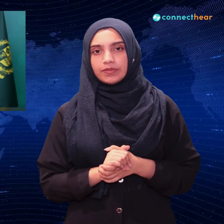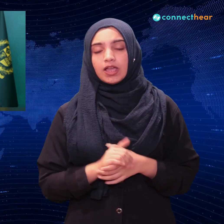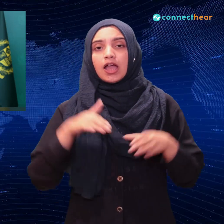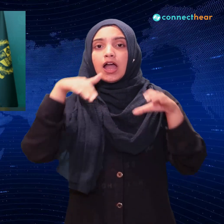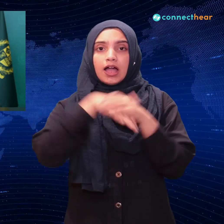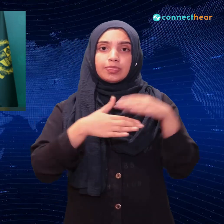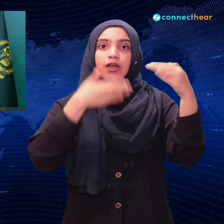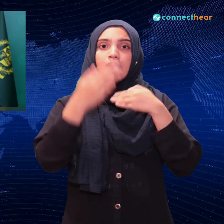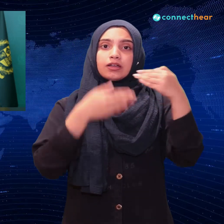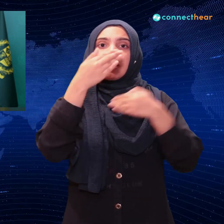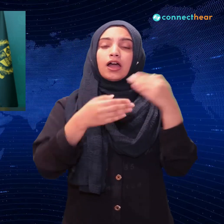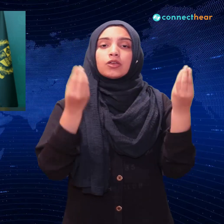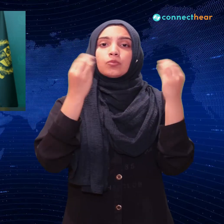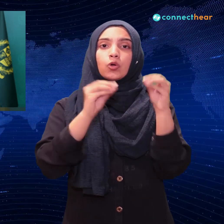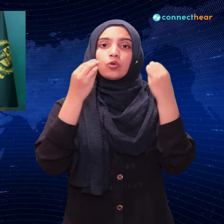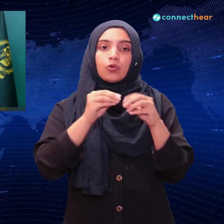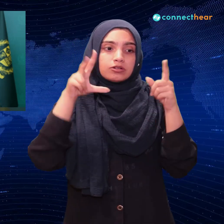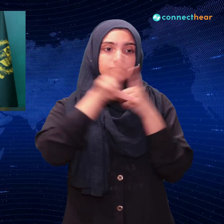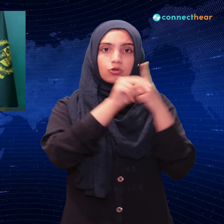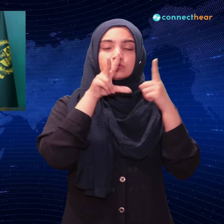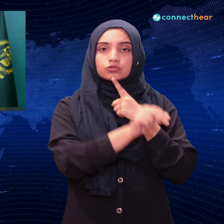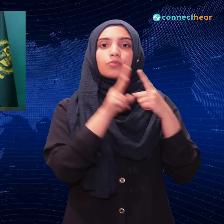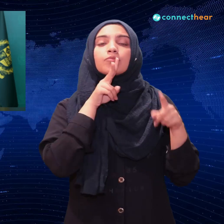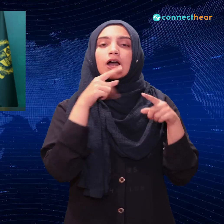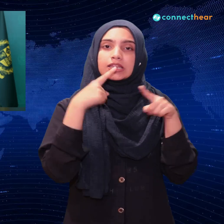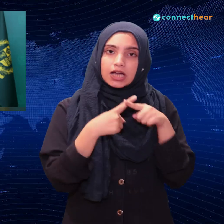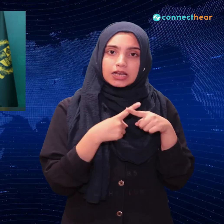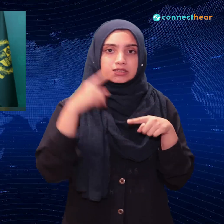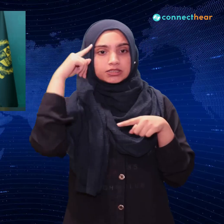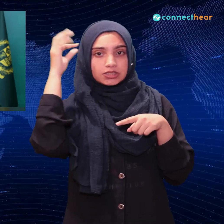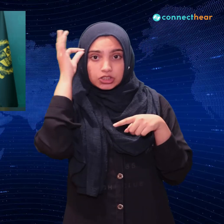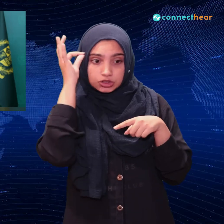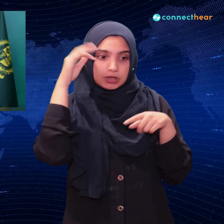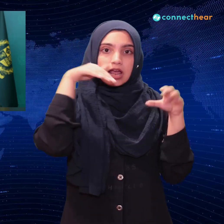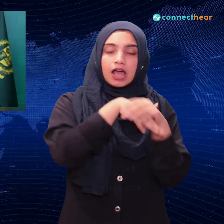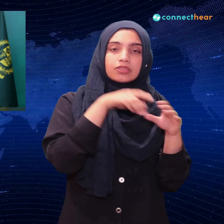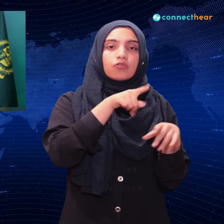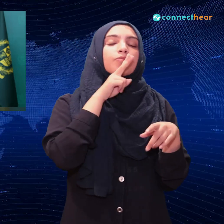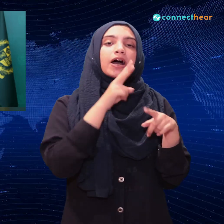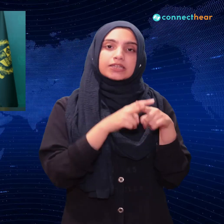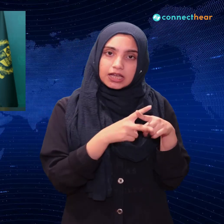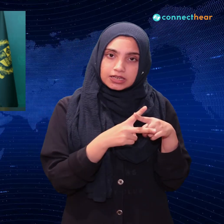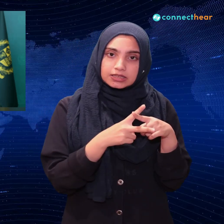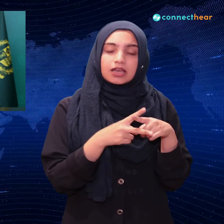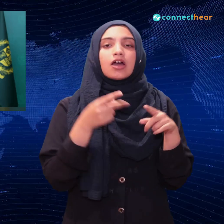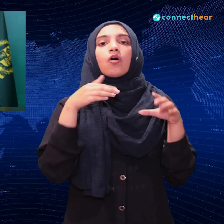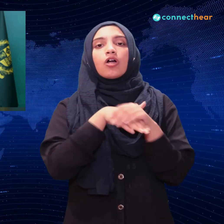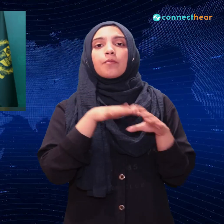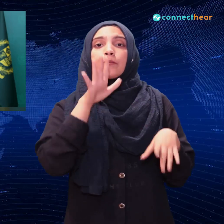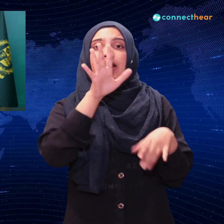of illegal and unilateral measures in occupied Jammu and Kashmir since 5th August